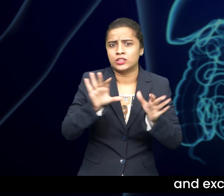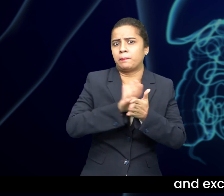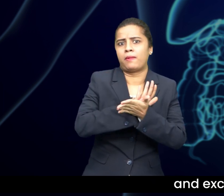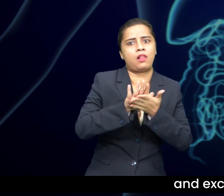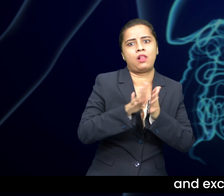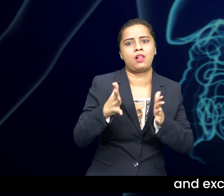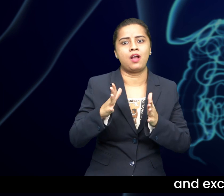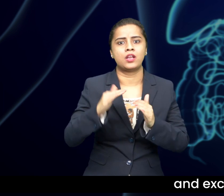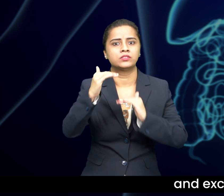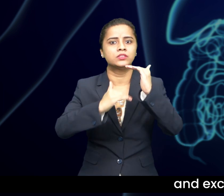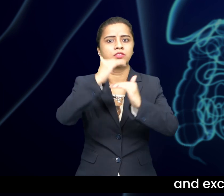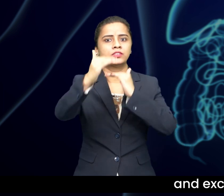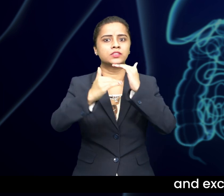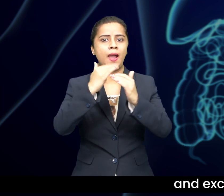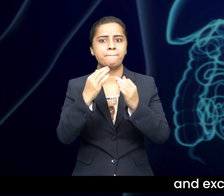excellent integration.